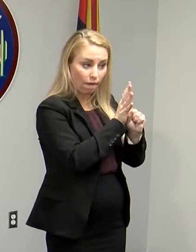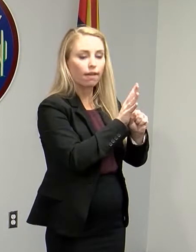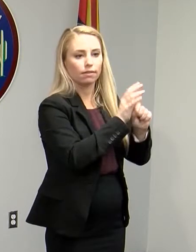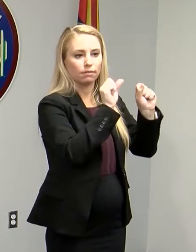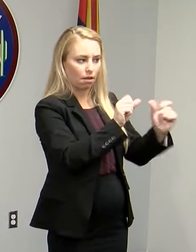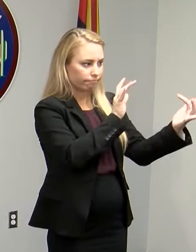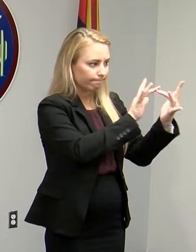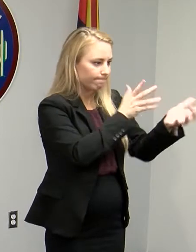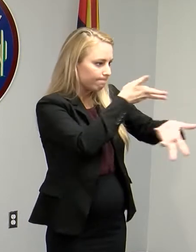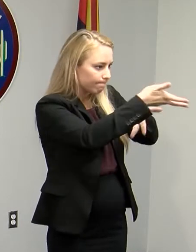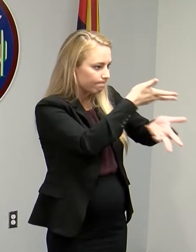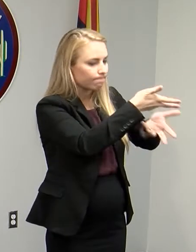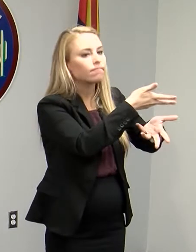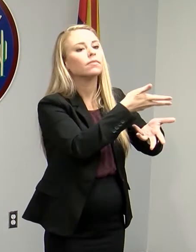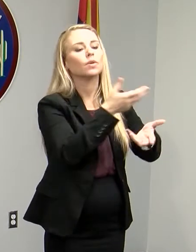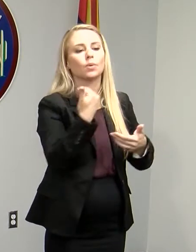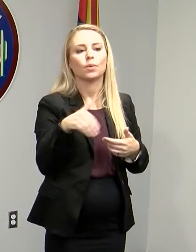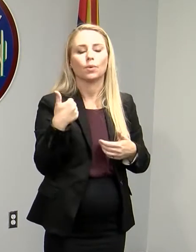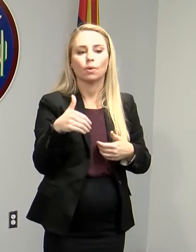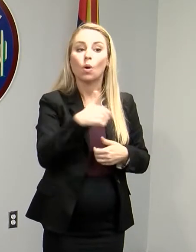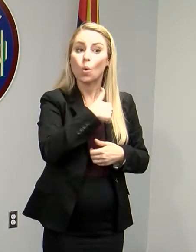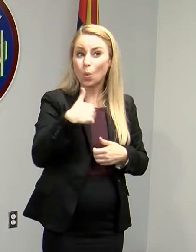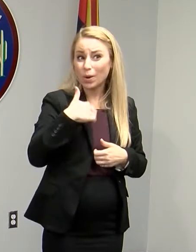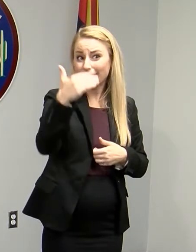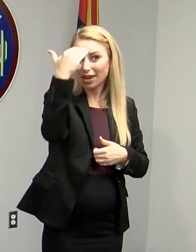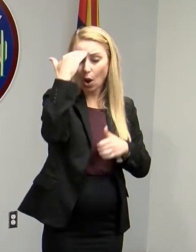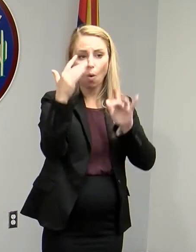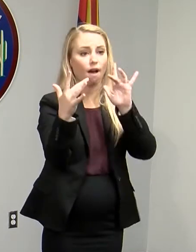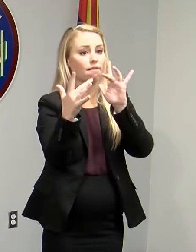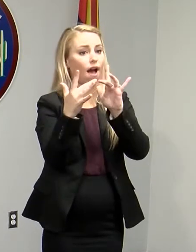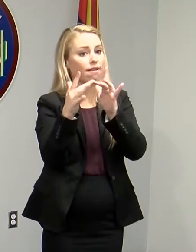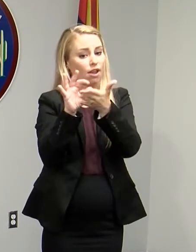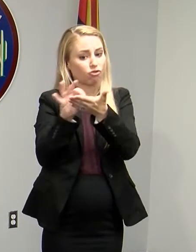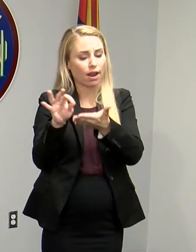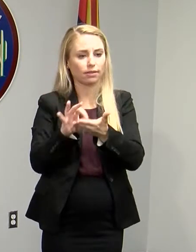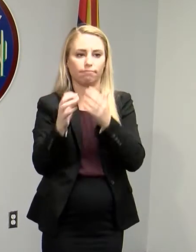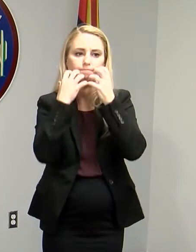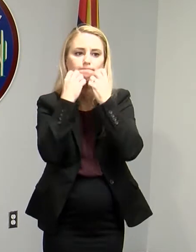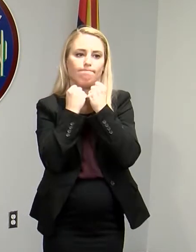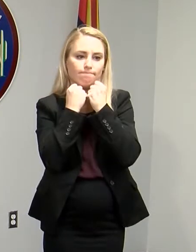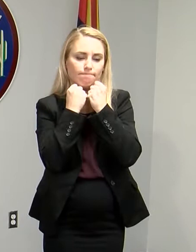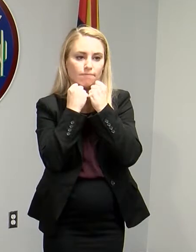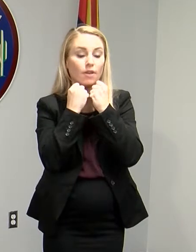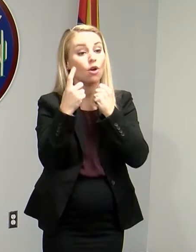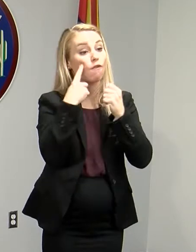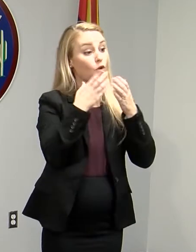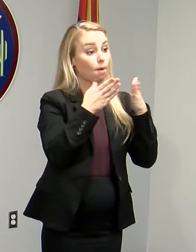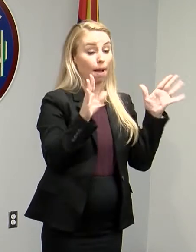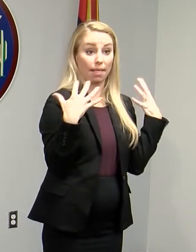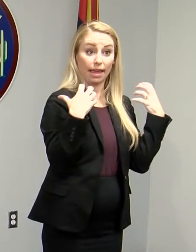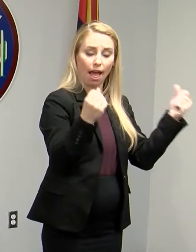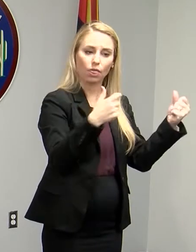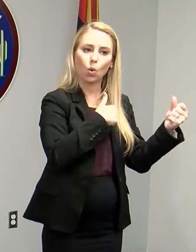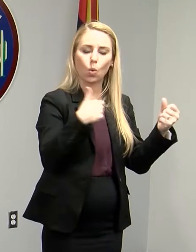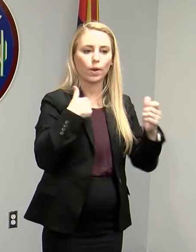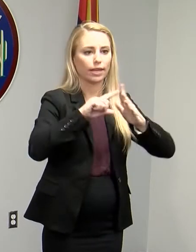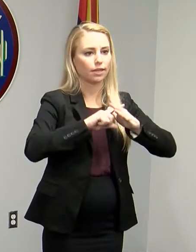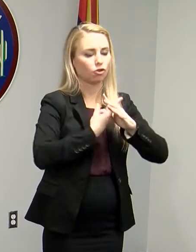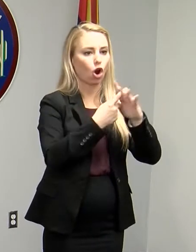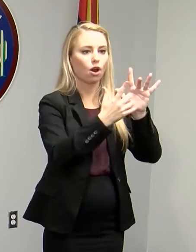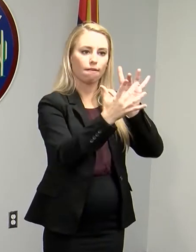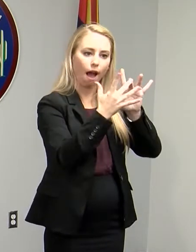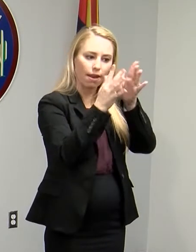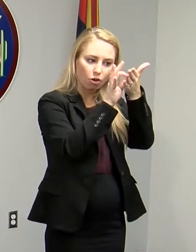much contact tracing is valuable in outbreaks. In public health, we use contact tracing early for a large number of